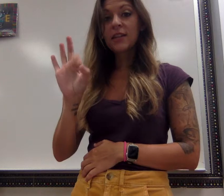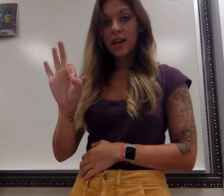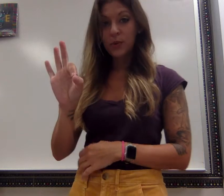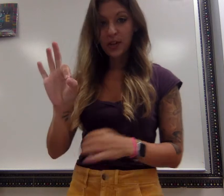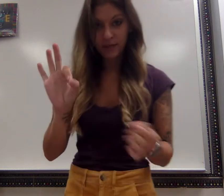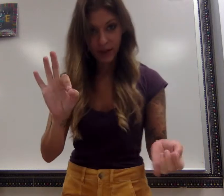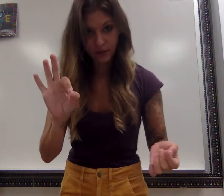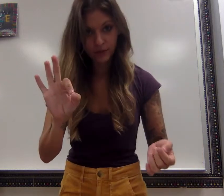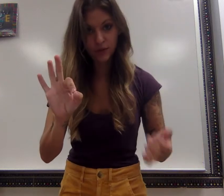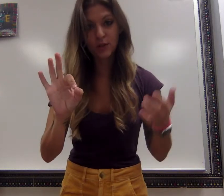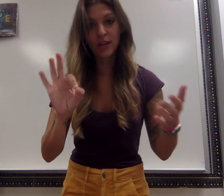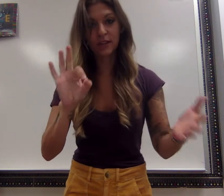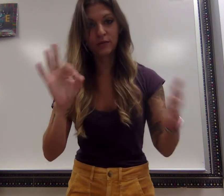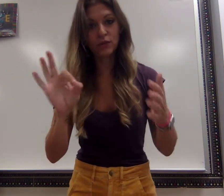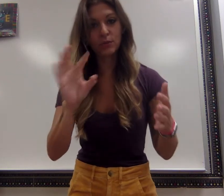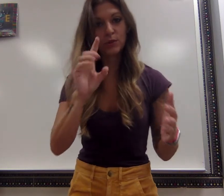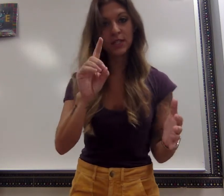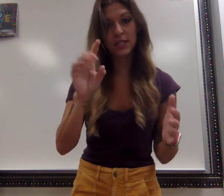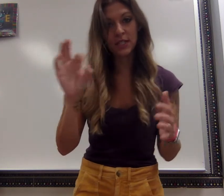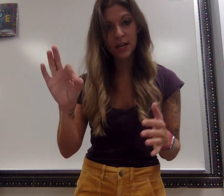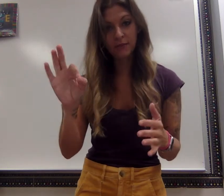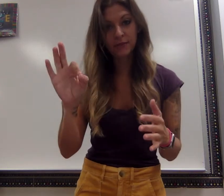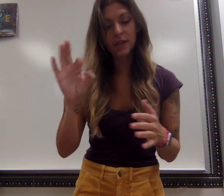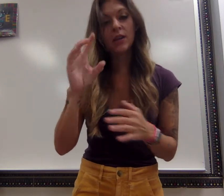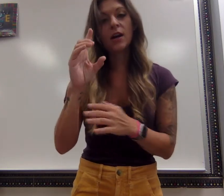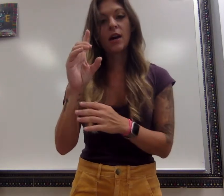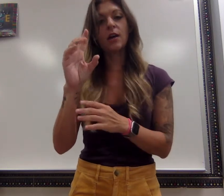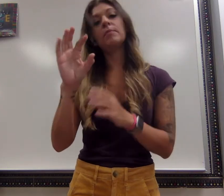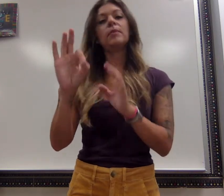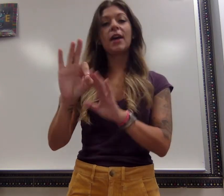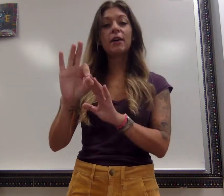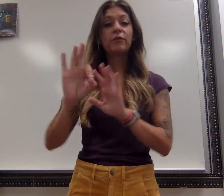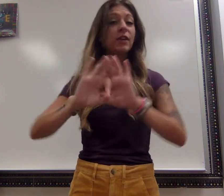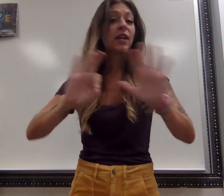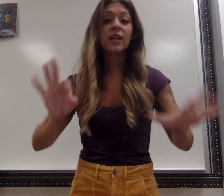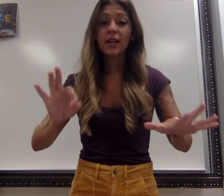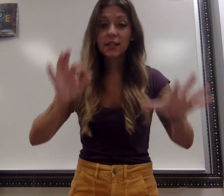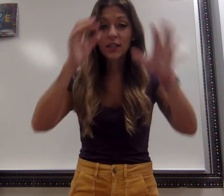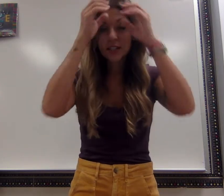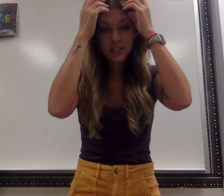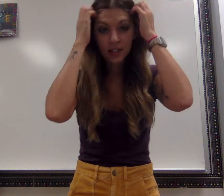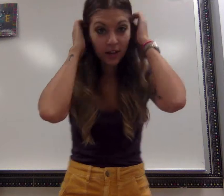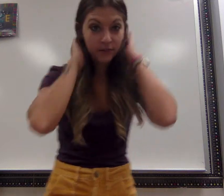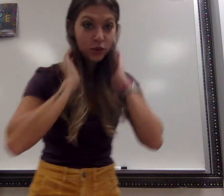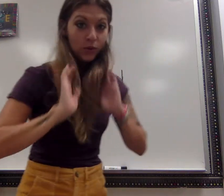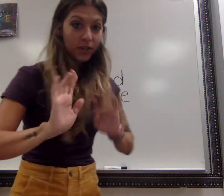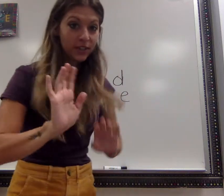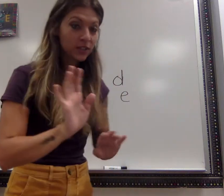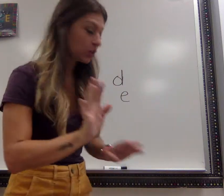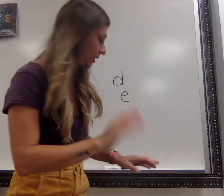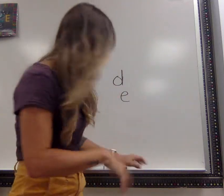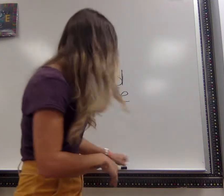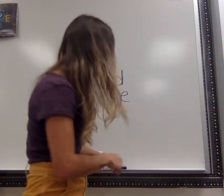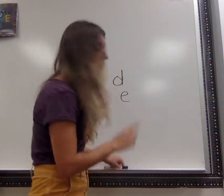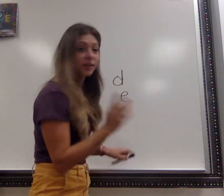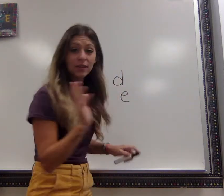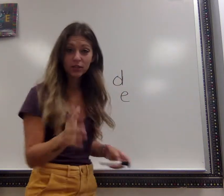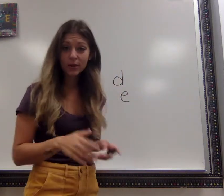Now we have F, so that confusion between D and F. F, it's not visual, it doesn't look like this, but this always